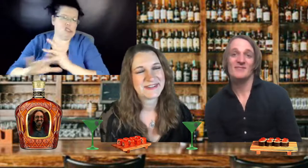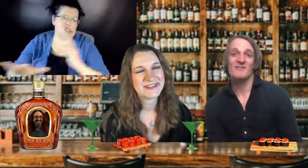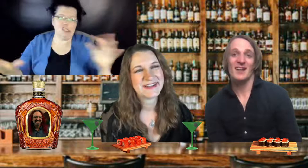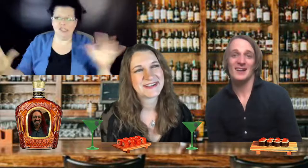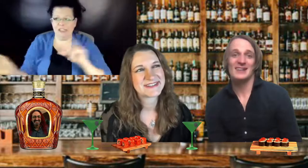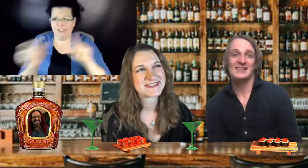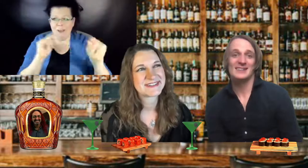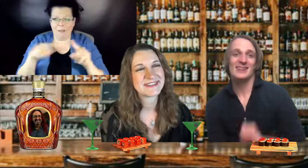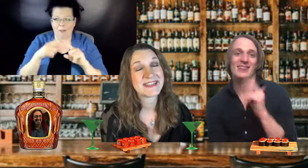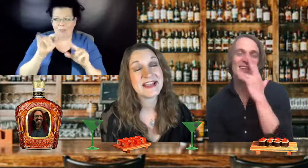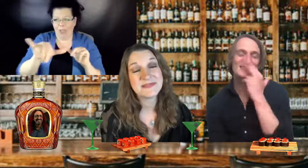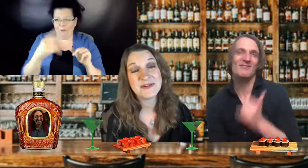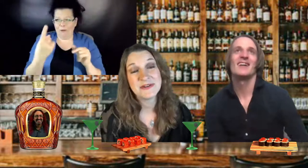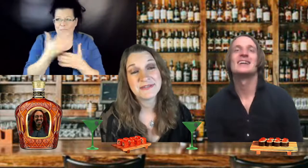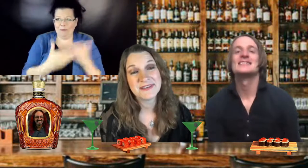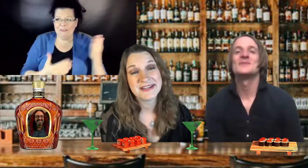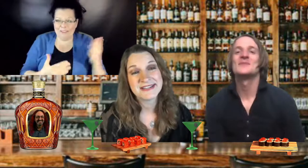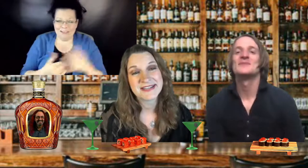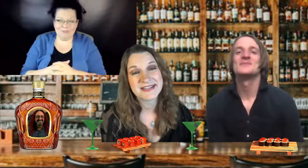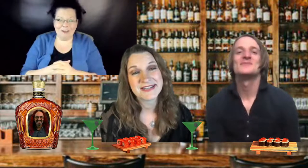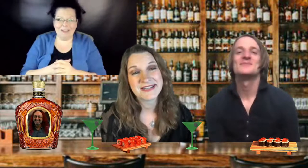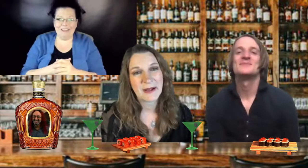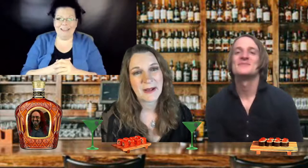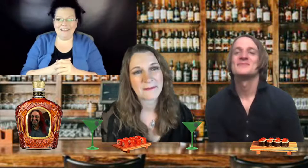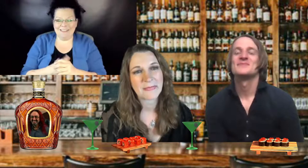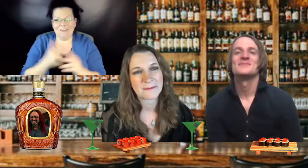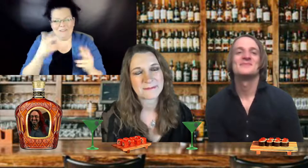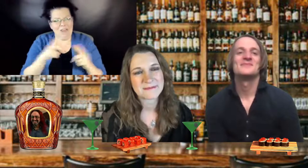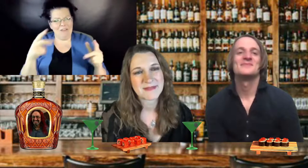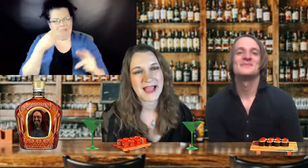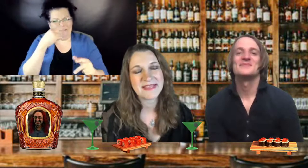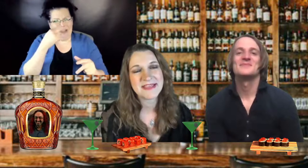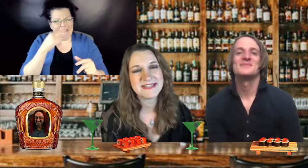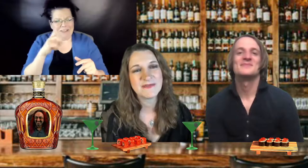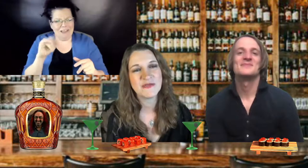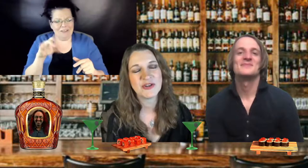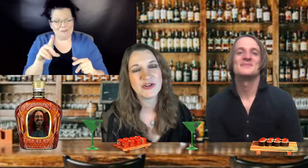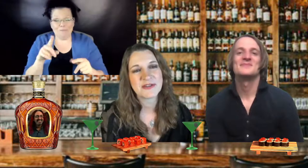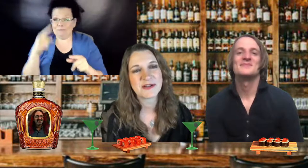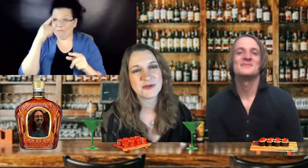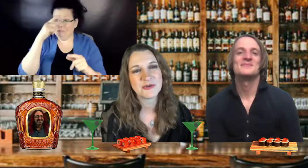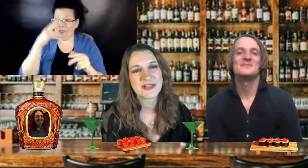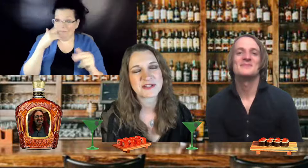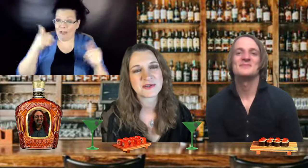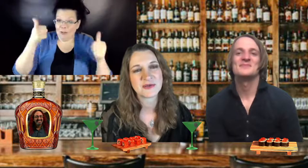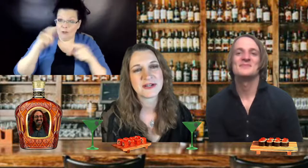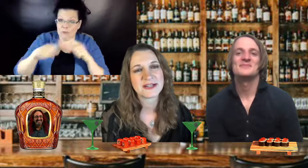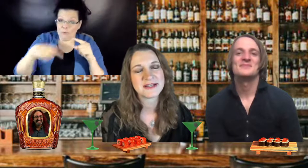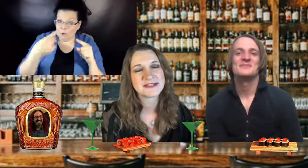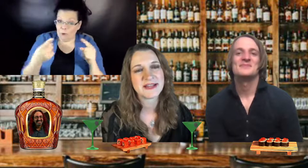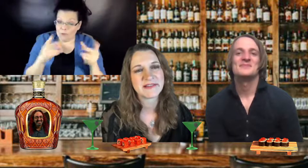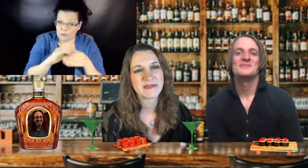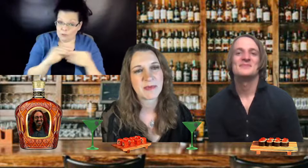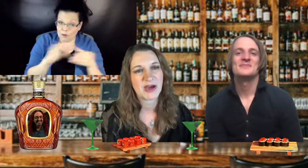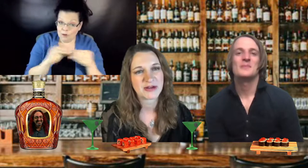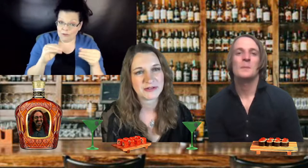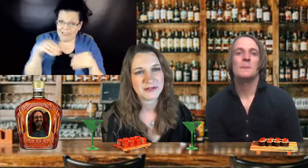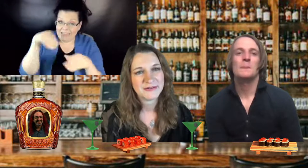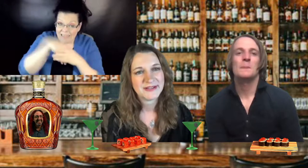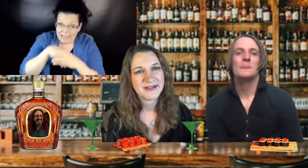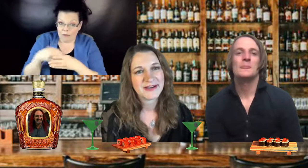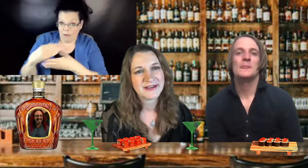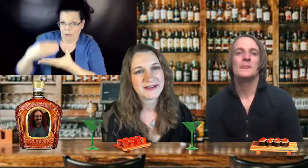Oh my gosh. That's very funny, David. I think it's even funnier that you told that story inside of a